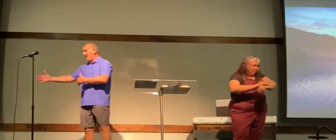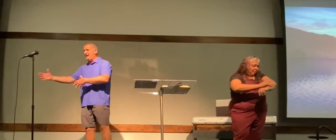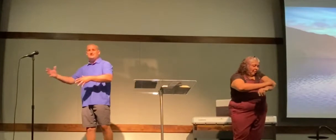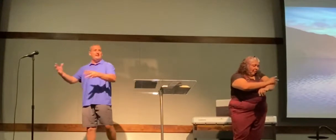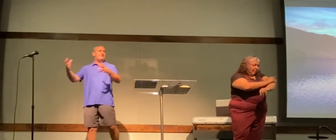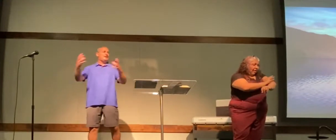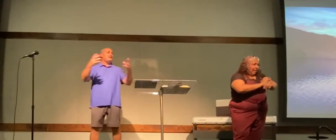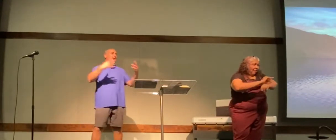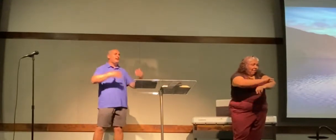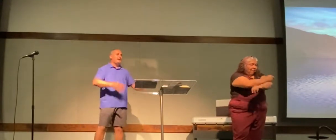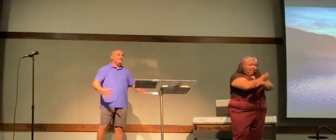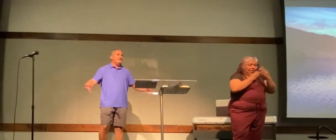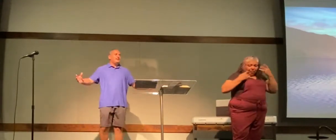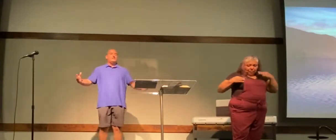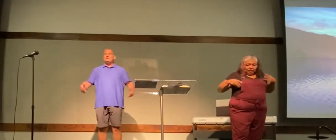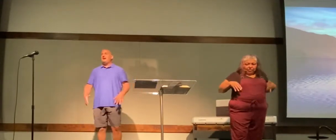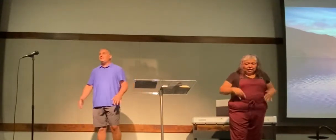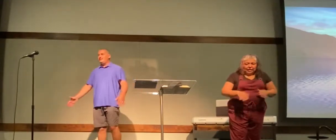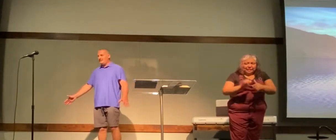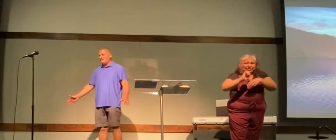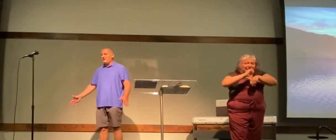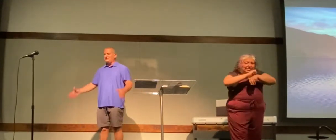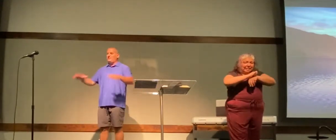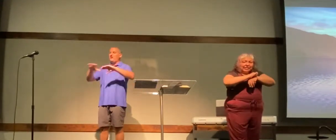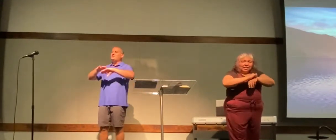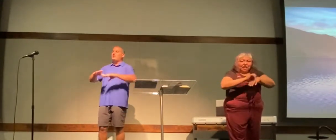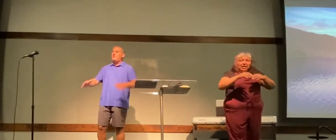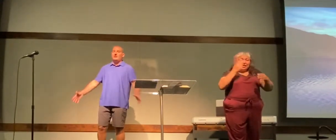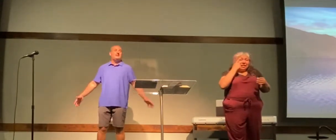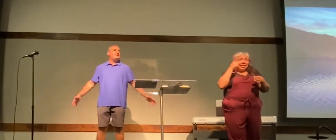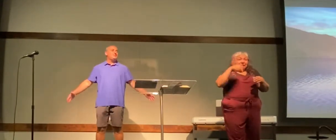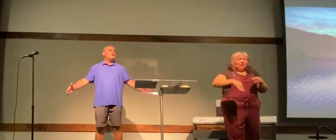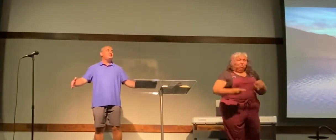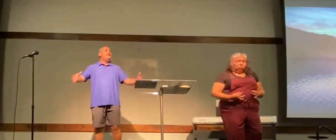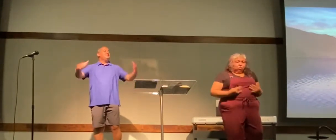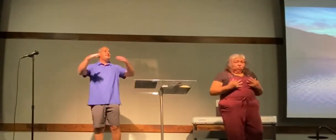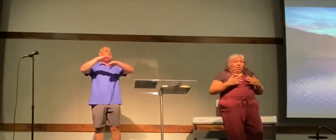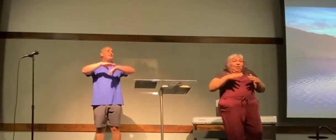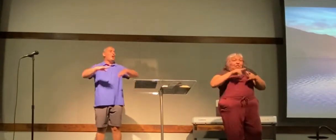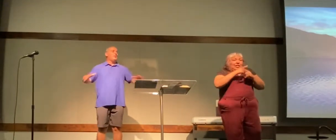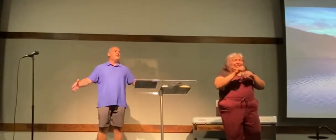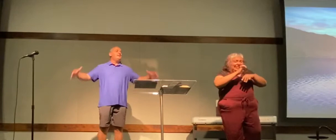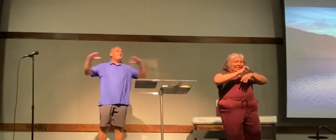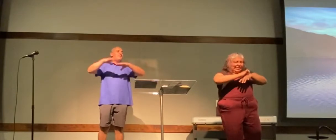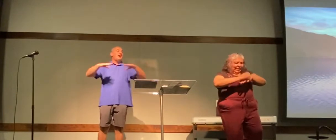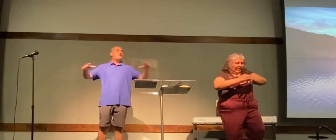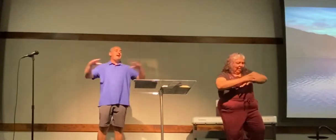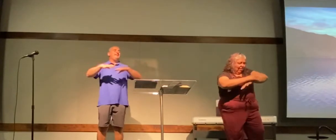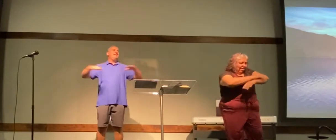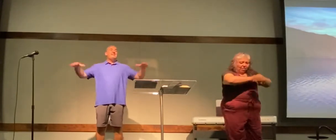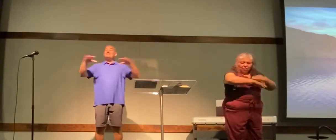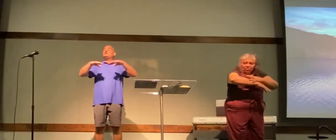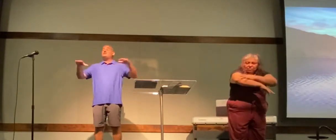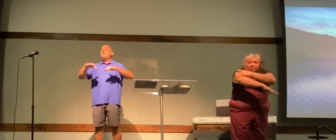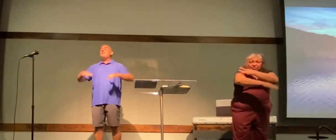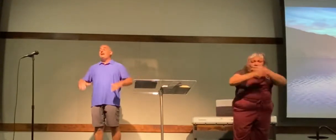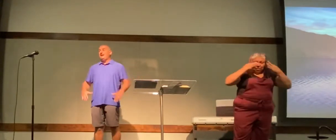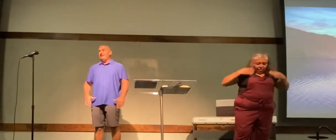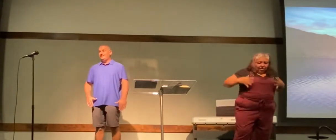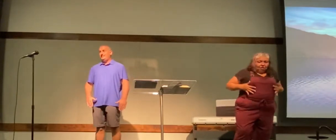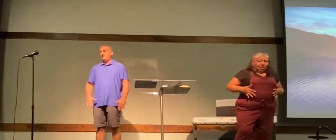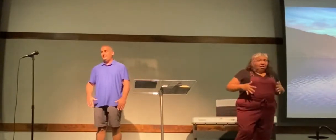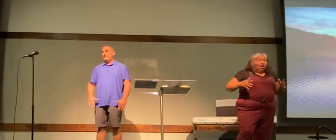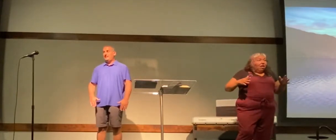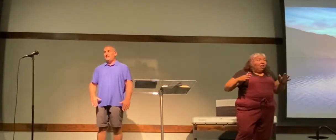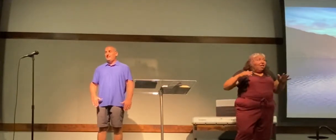the veins and everything coming together. And then he's watching flesh go over. And then he's watching skin go over. Come on, man. That's trippy.